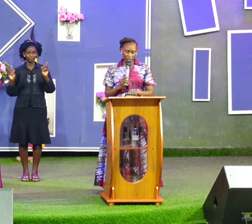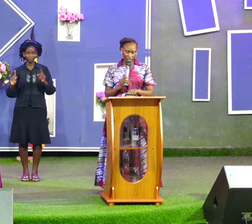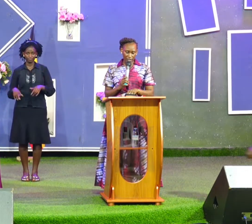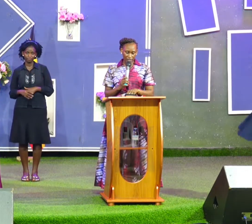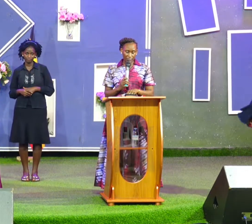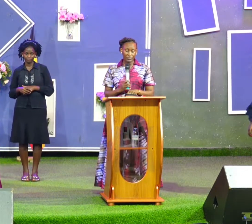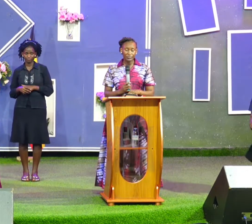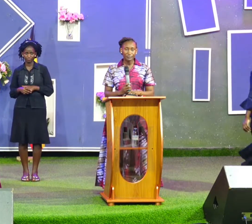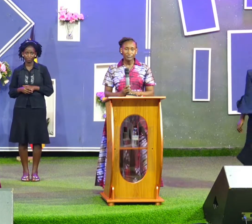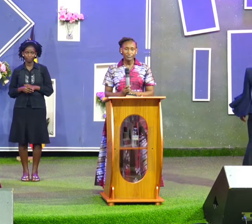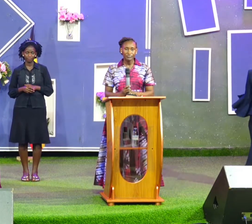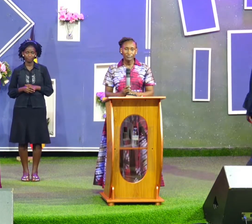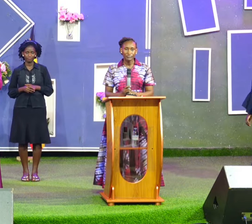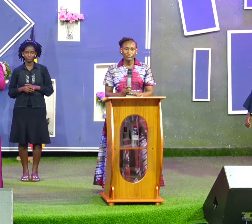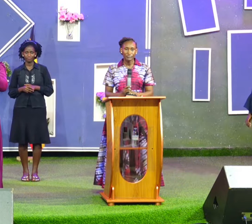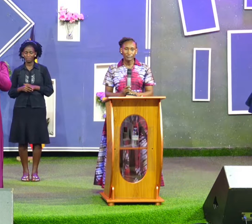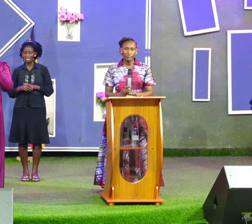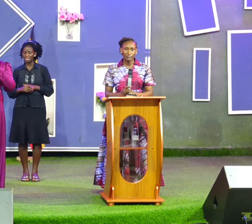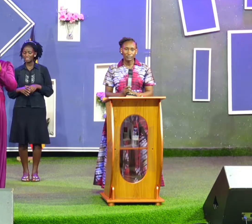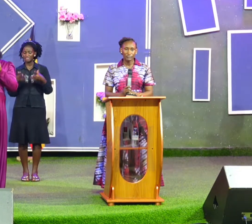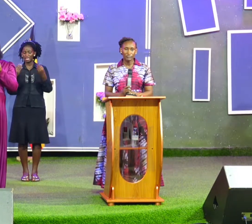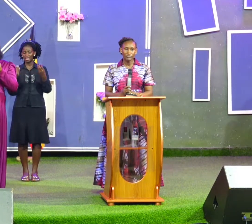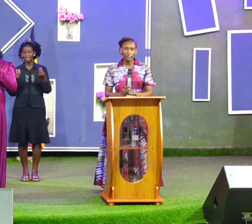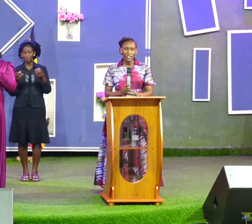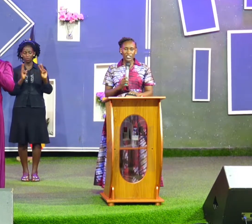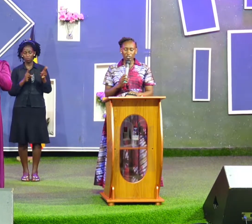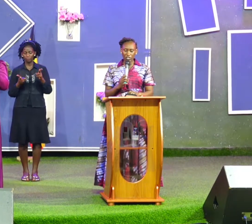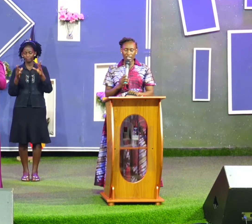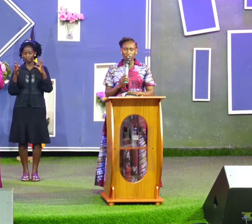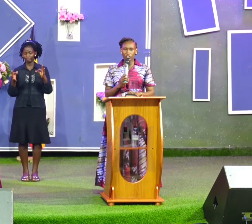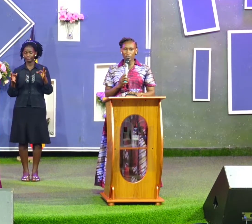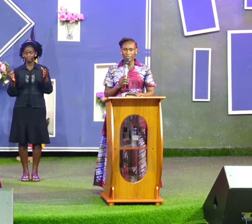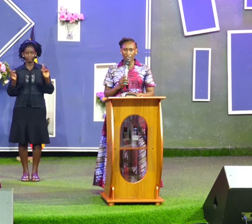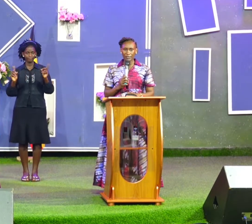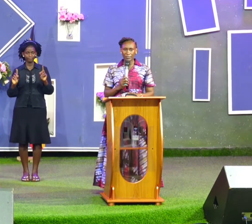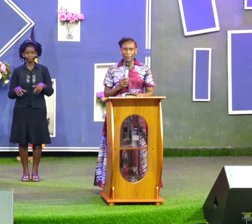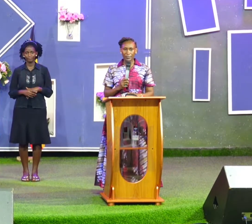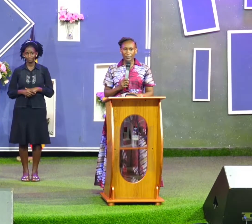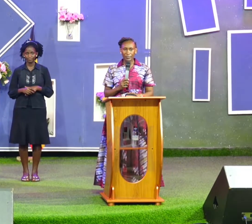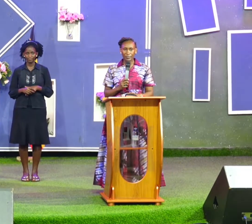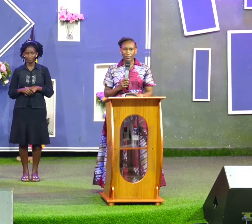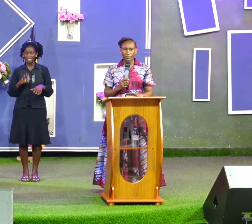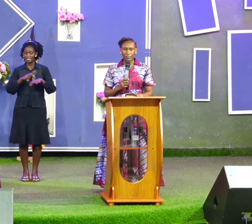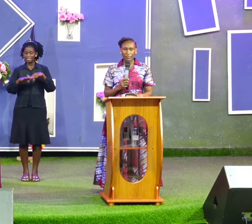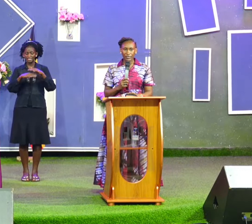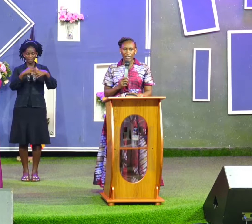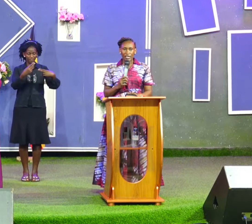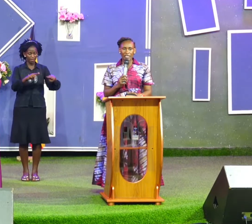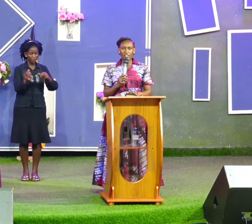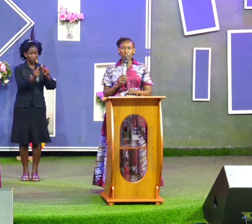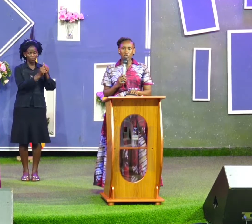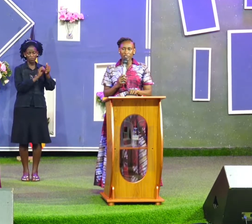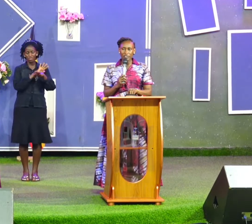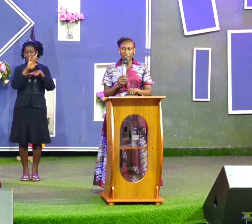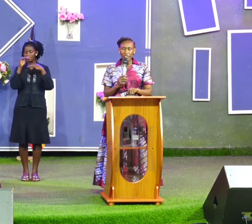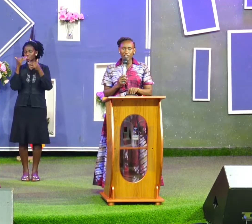kya bwereere. Si kintu kya bulijjo. It's not a usual thing. Tekibeera ku buli omu.